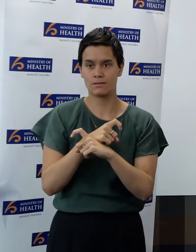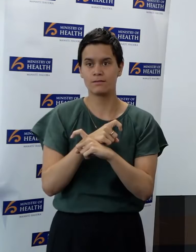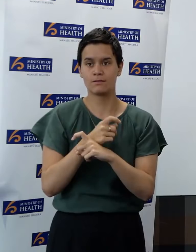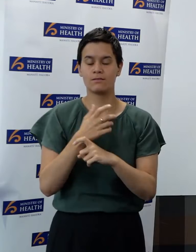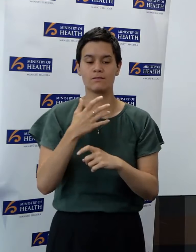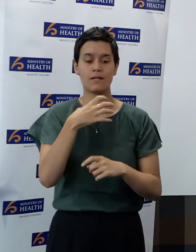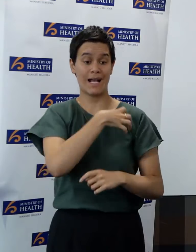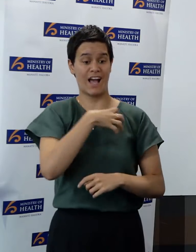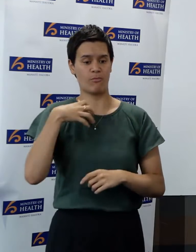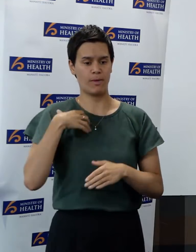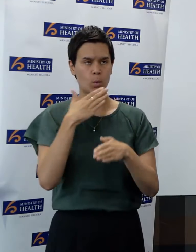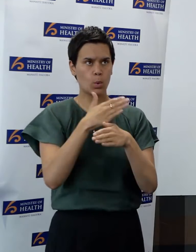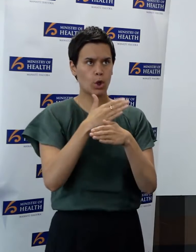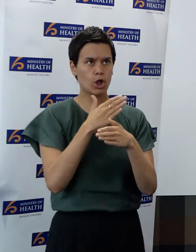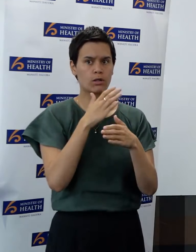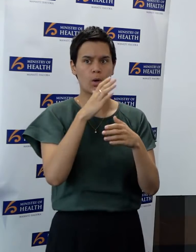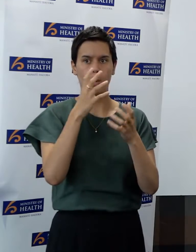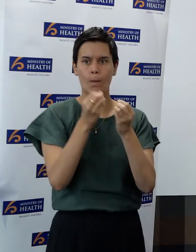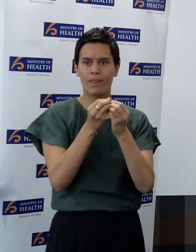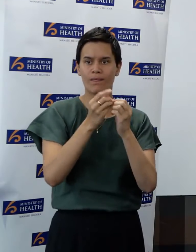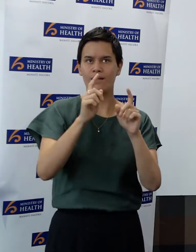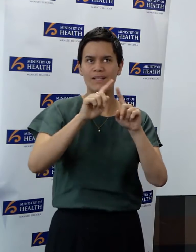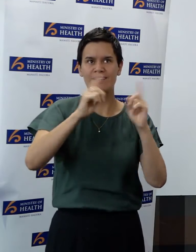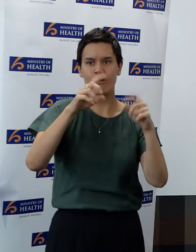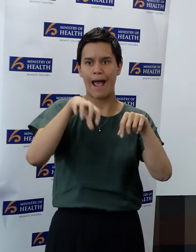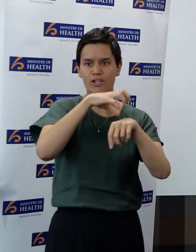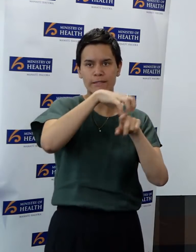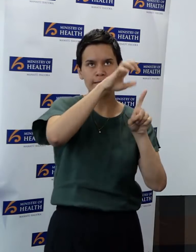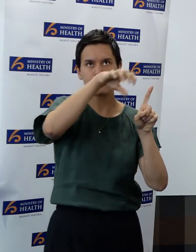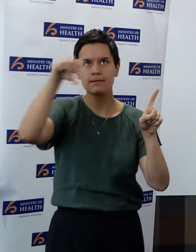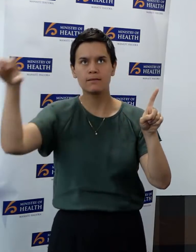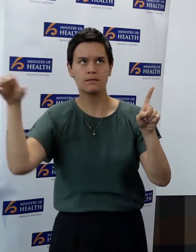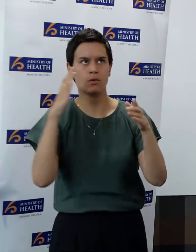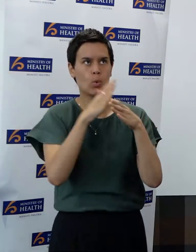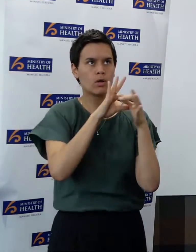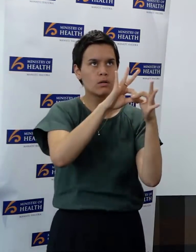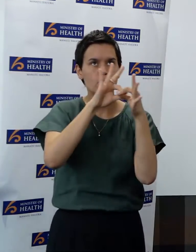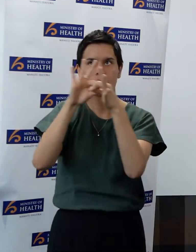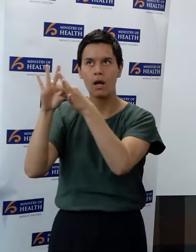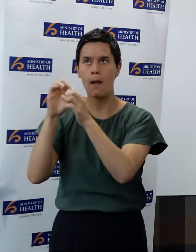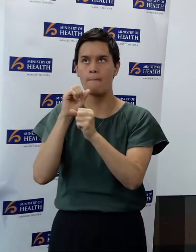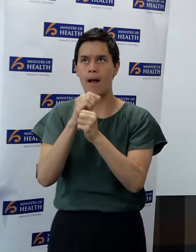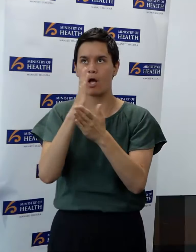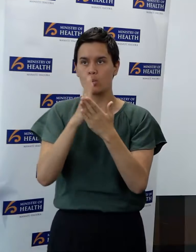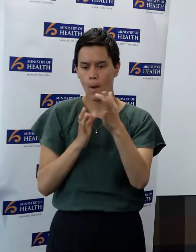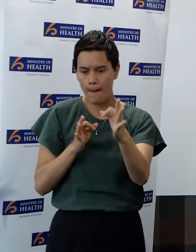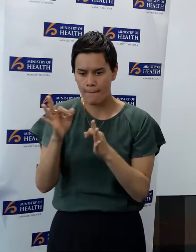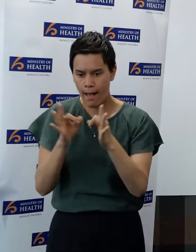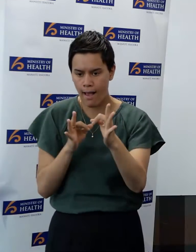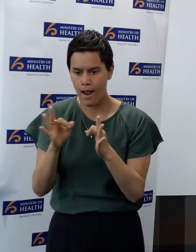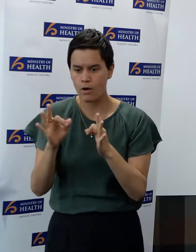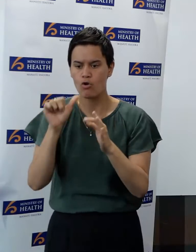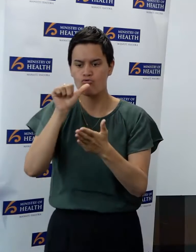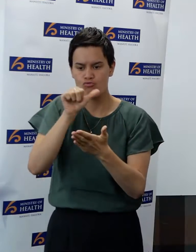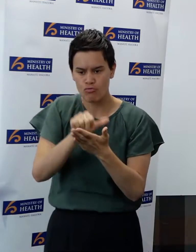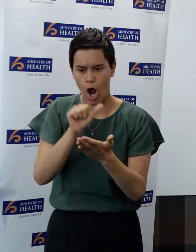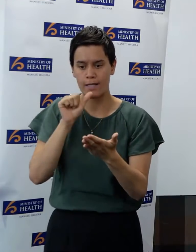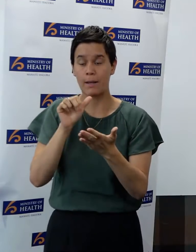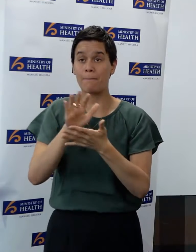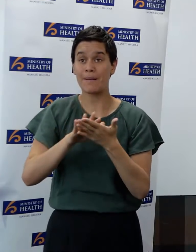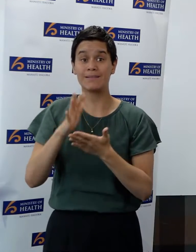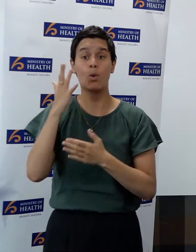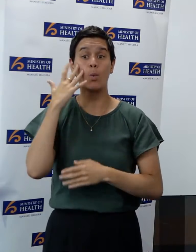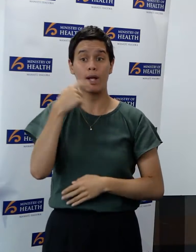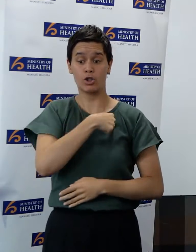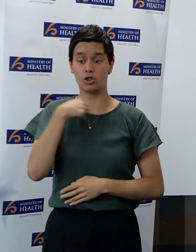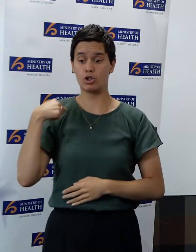the necessary steps are taken to be able to get those people here, keep them safe while they are coming, and also